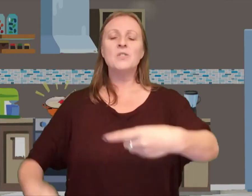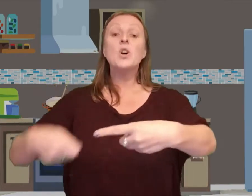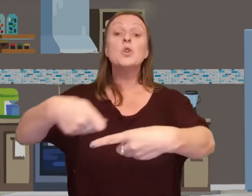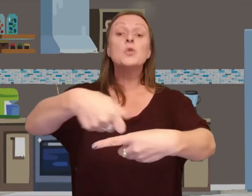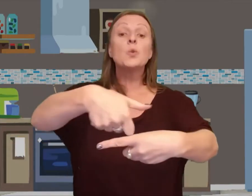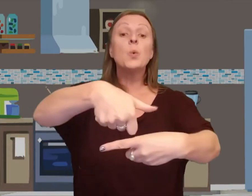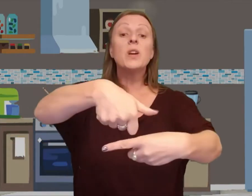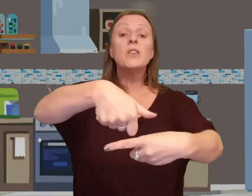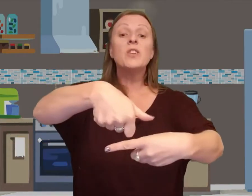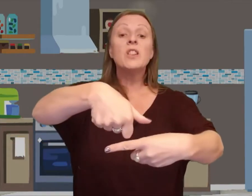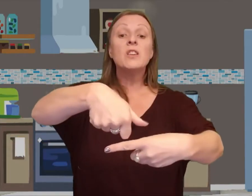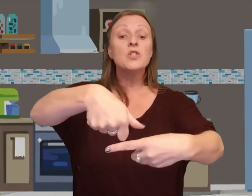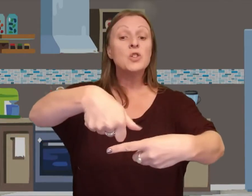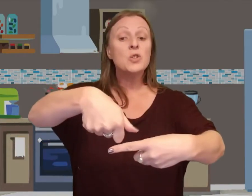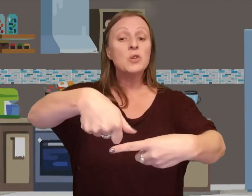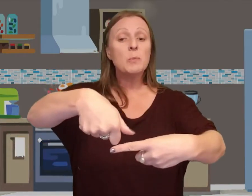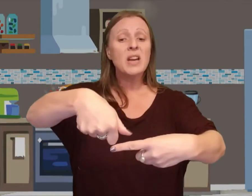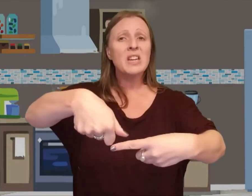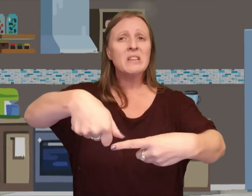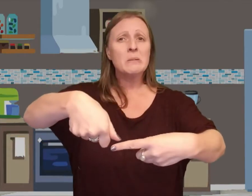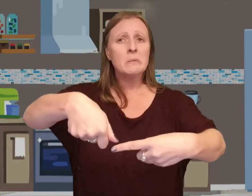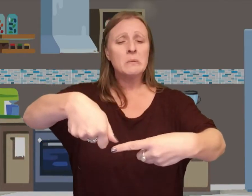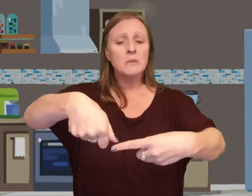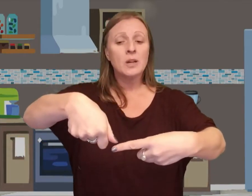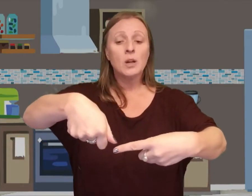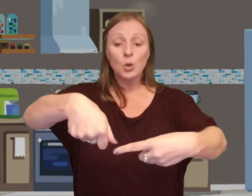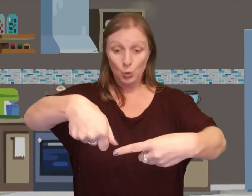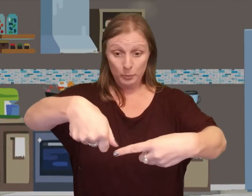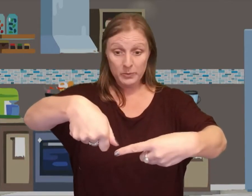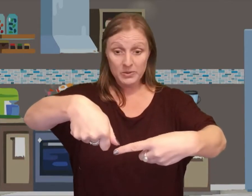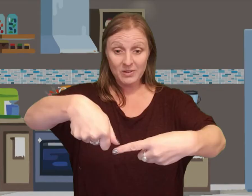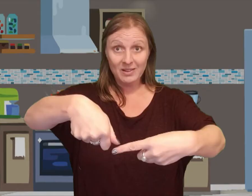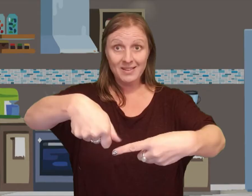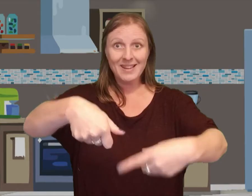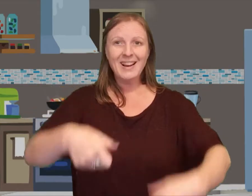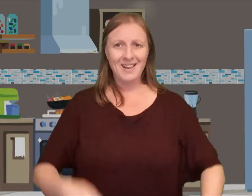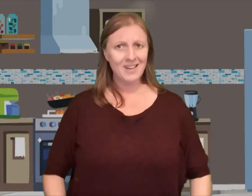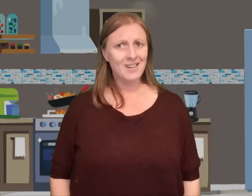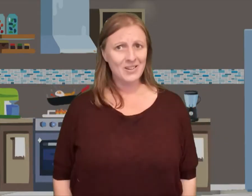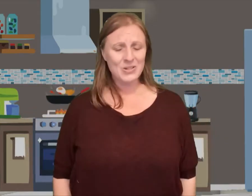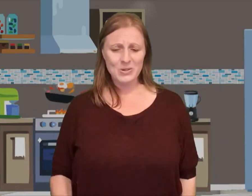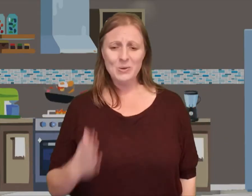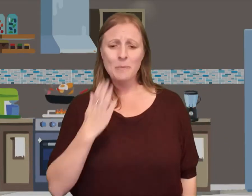So you squeeze in the toothpaste. Oops, that's a little too